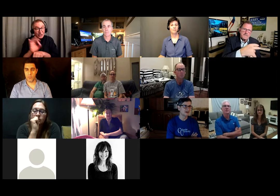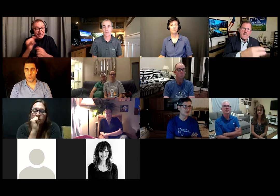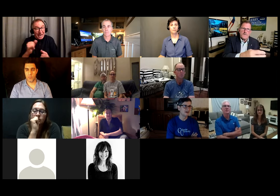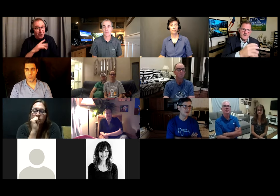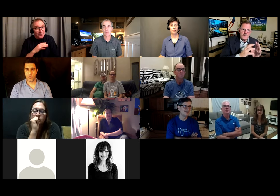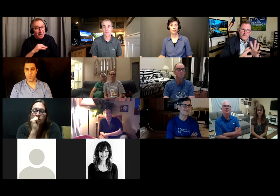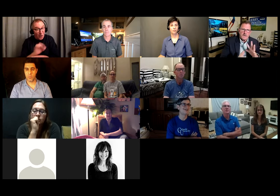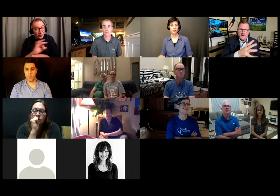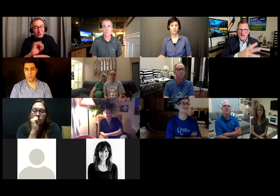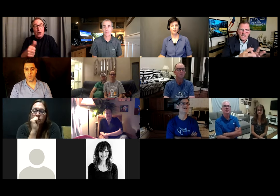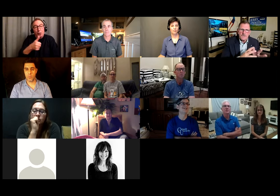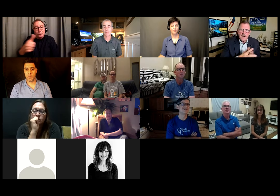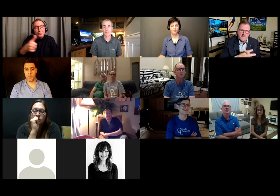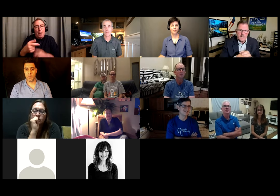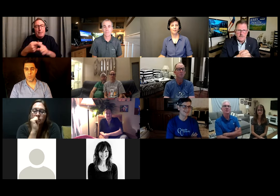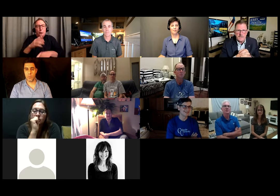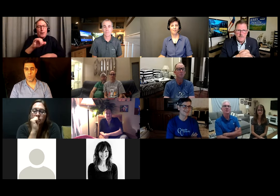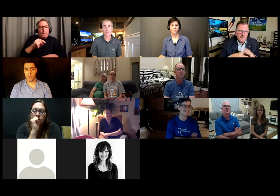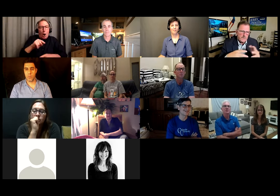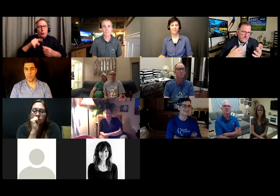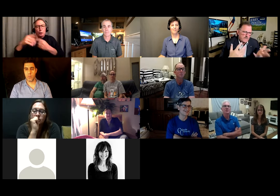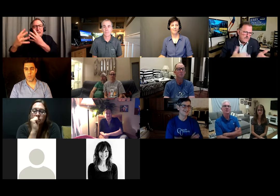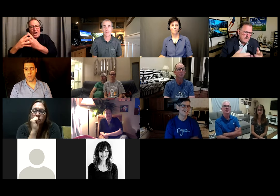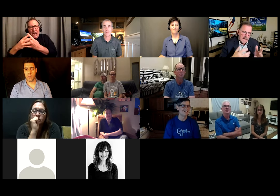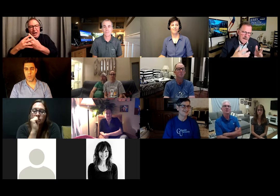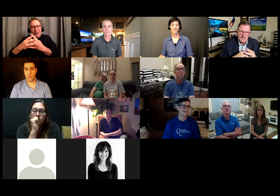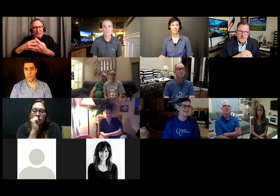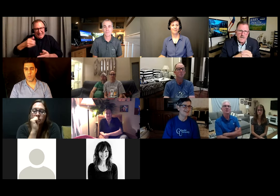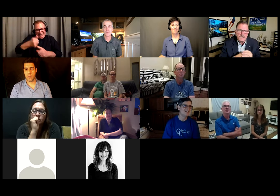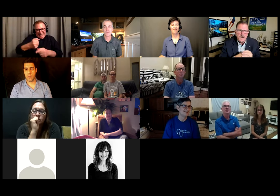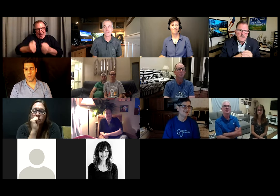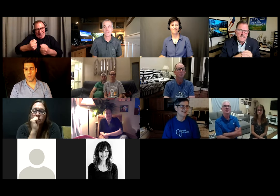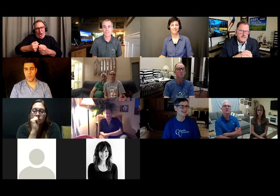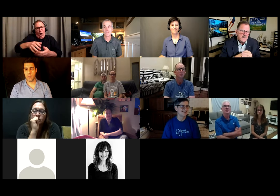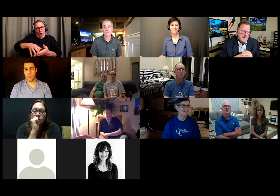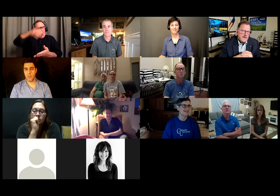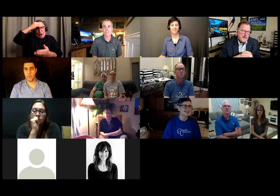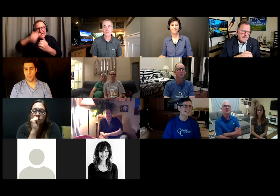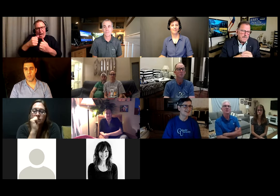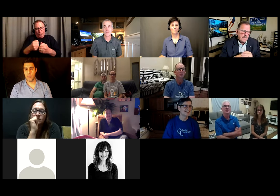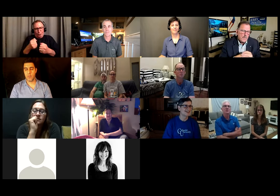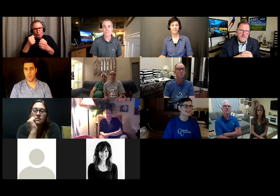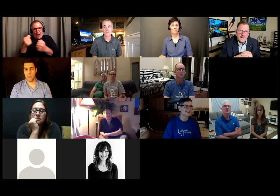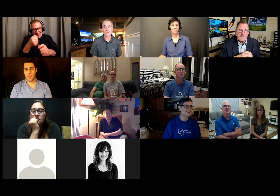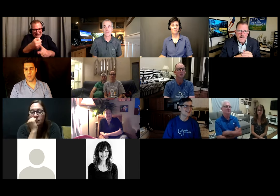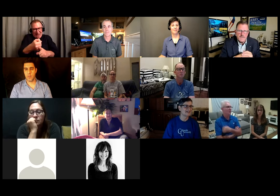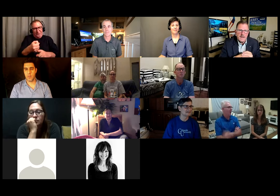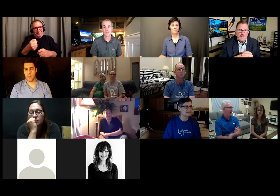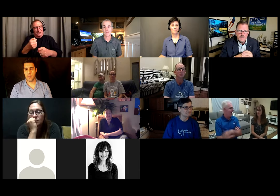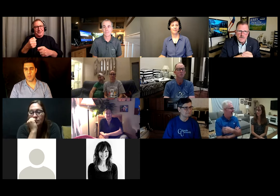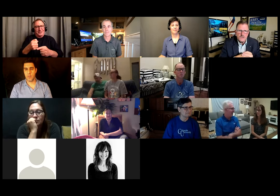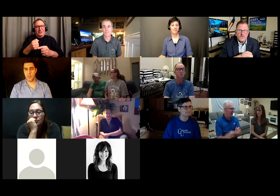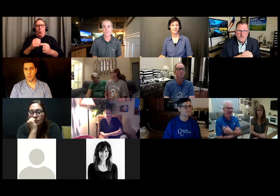back and forth. And it's learning how to drive in Dublin and with lights and whatnot, stoplights. We think we'll have